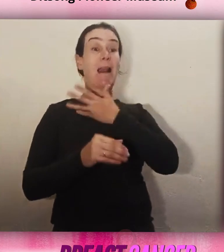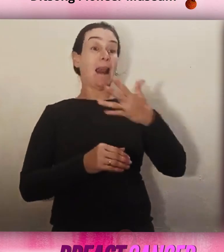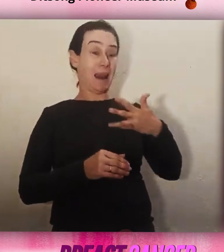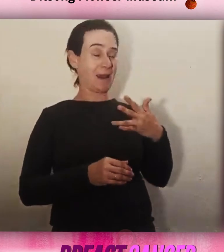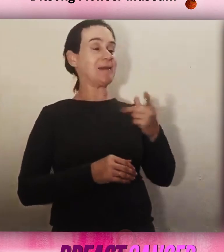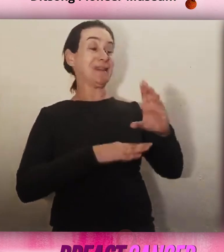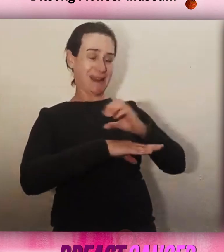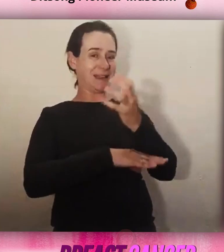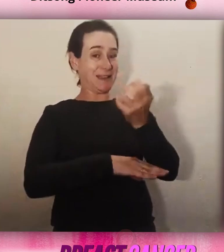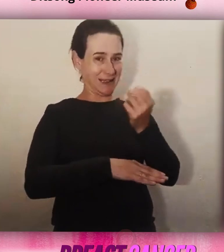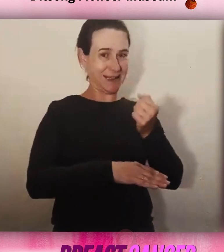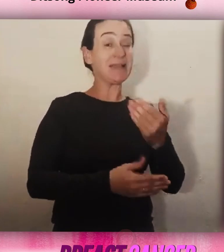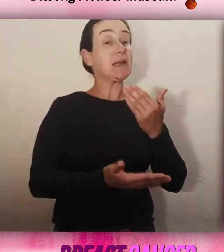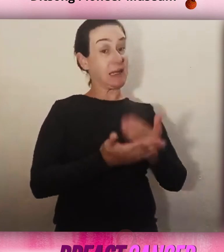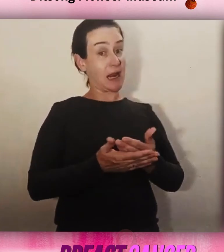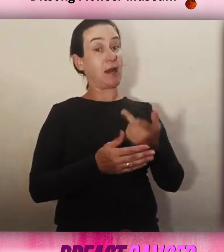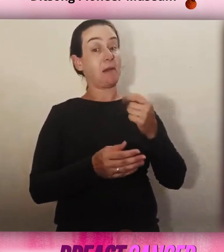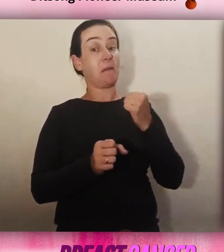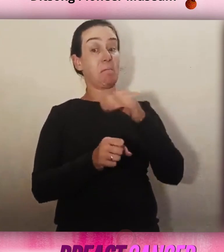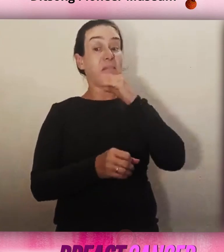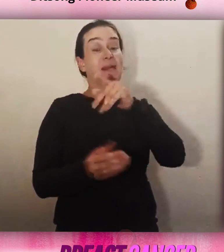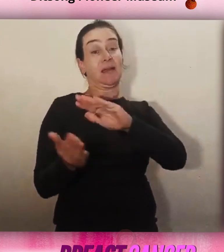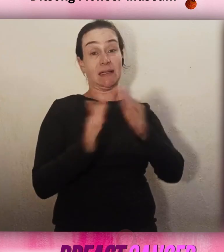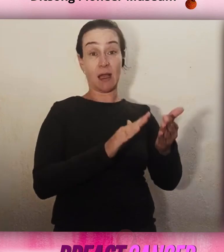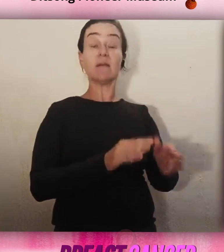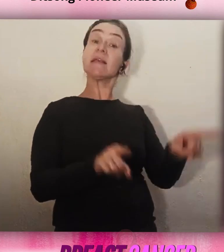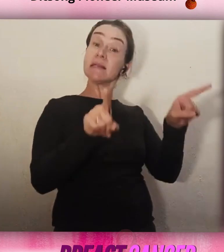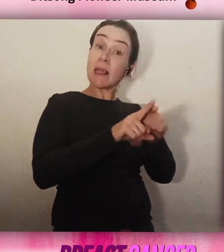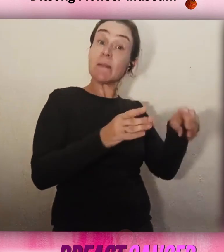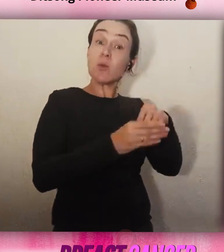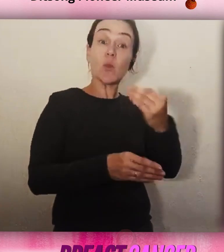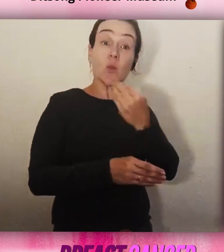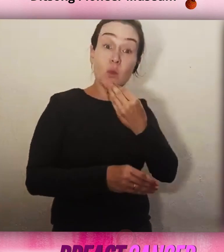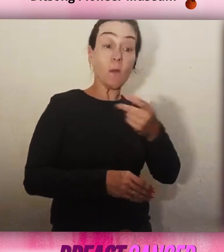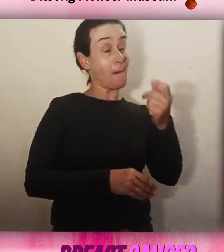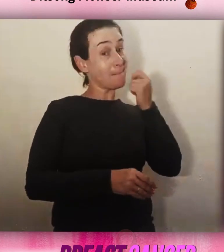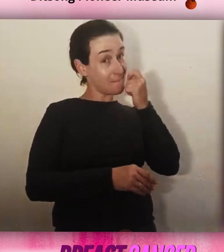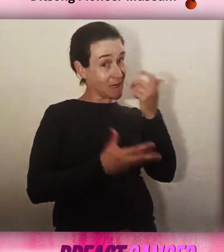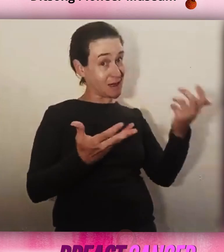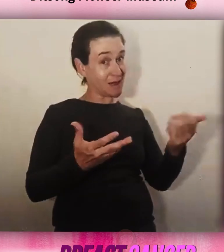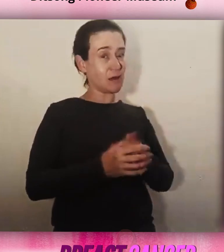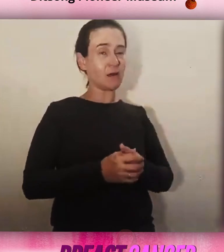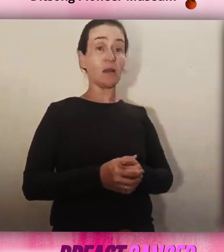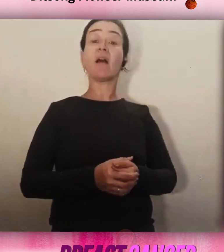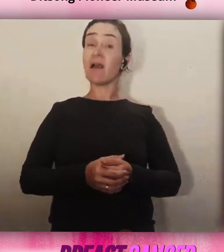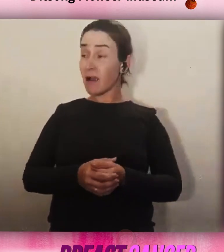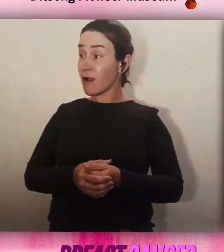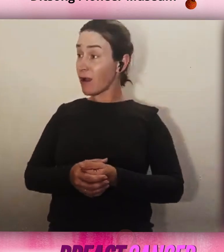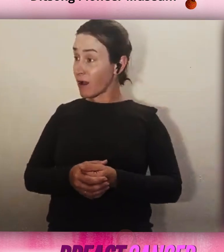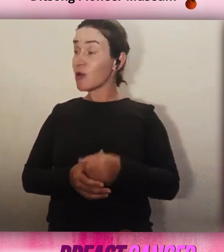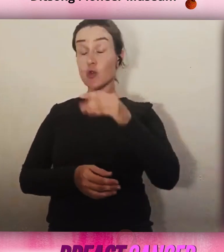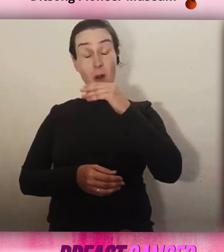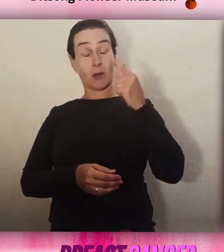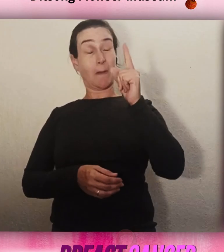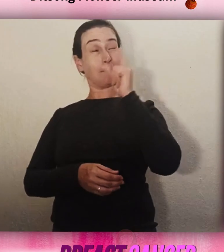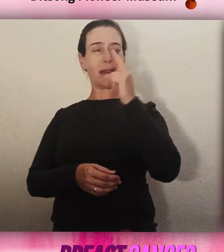of our women and men. And Don't forget, men. men are also at risk of contracting breast cancer.